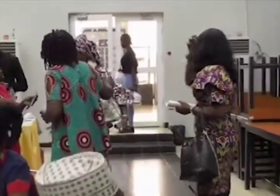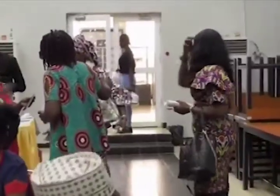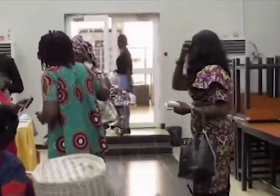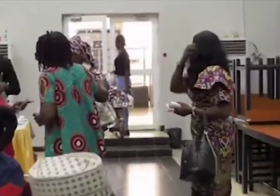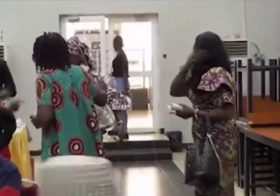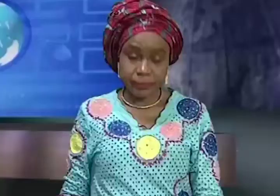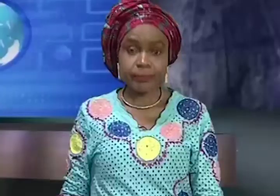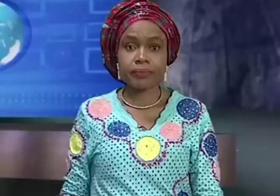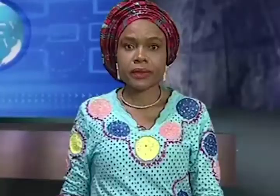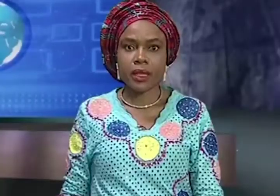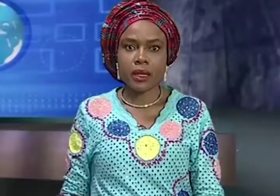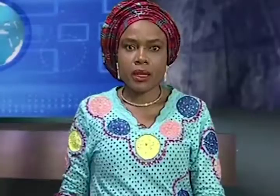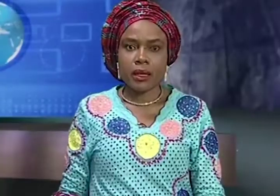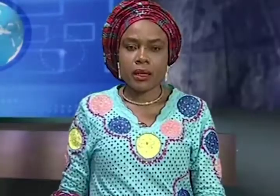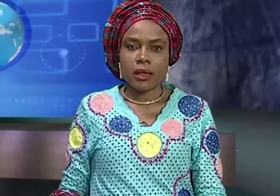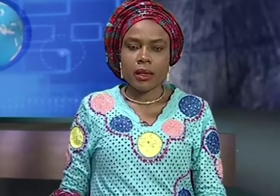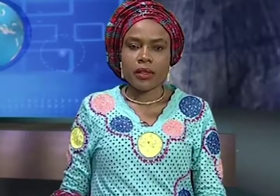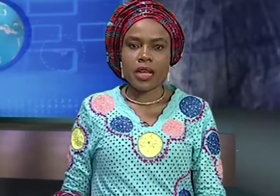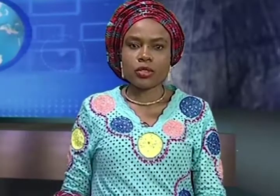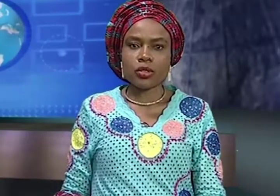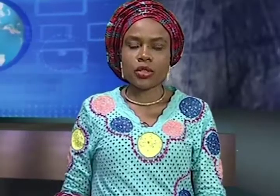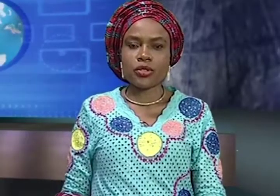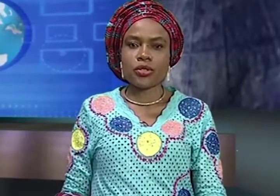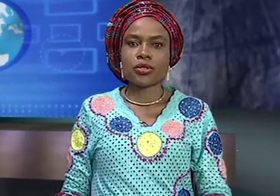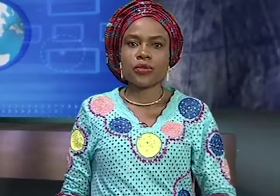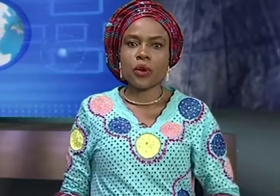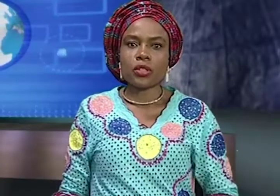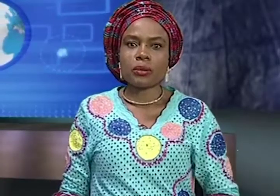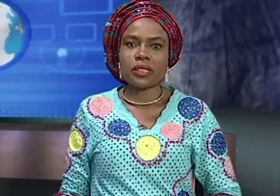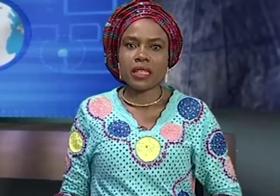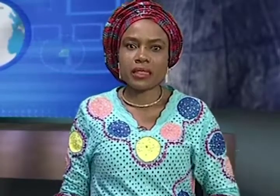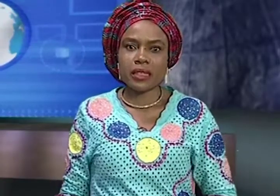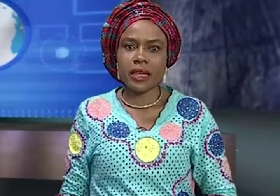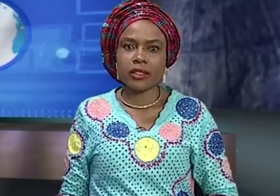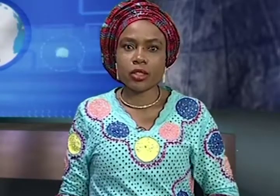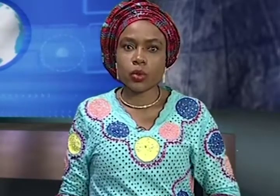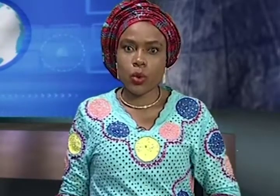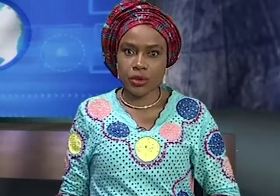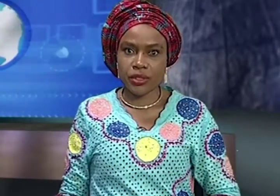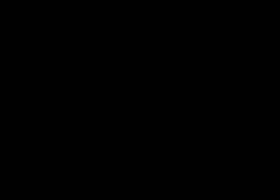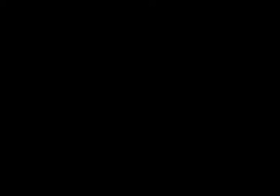NTA News. The National Institute for Hospitality and Tourism.